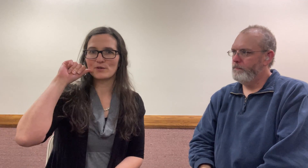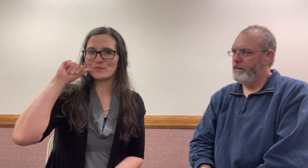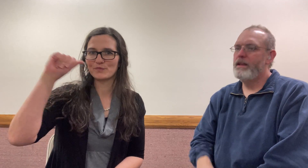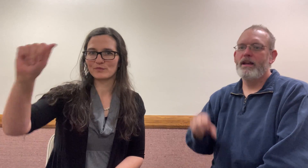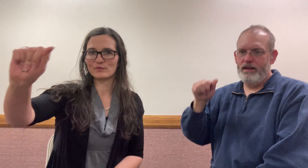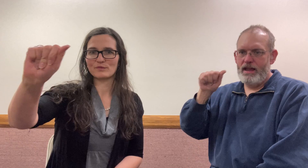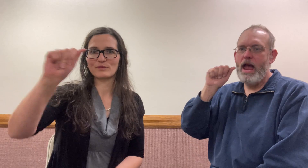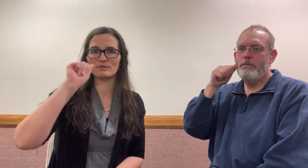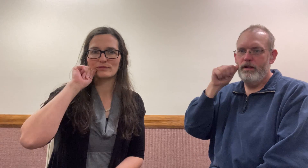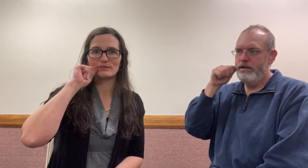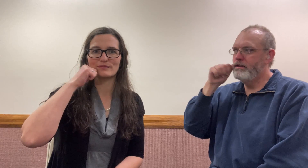apple.